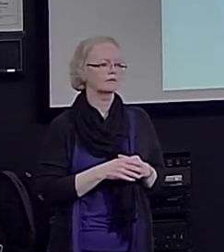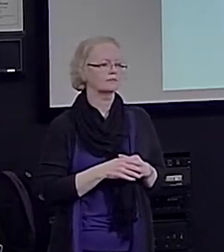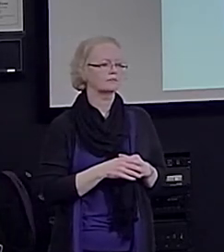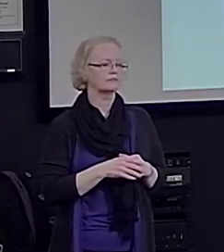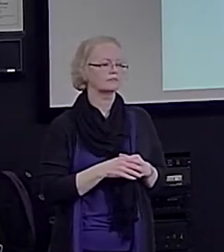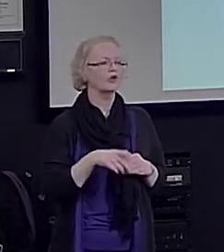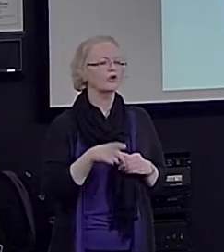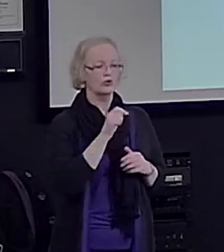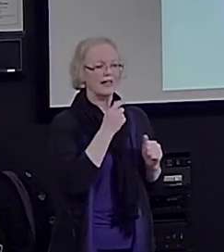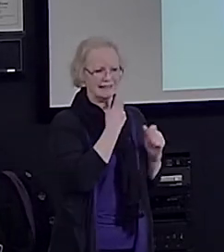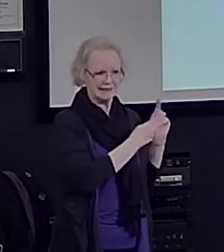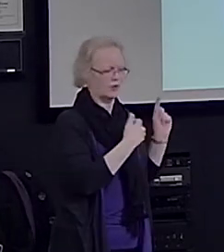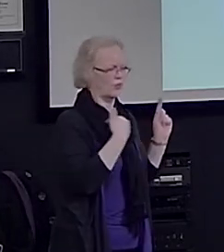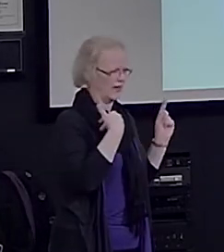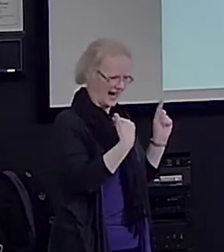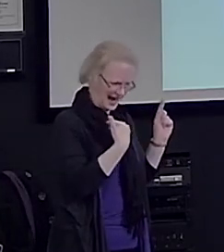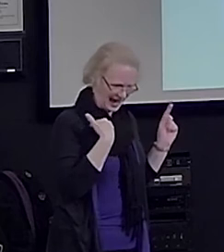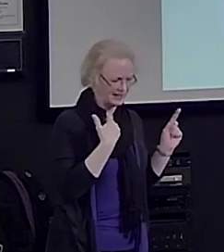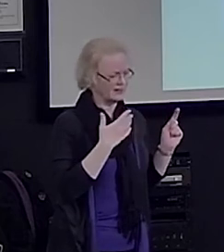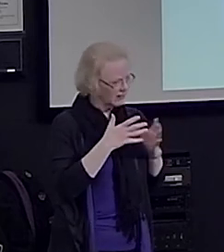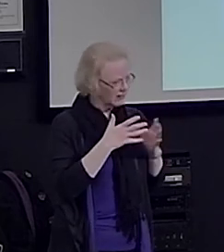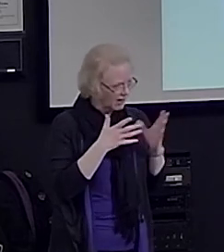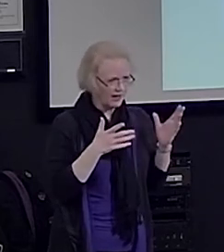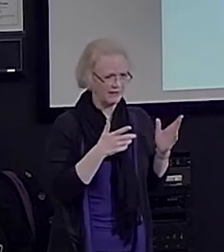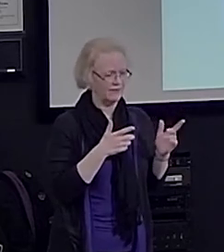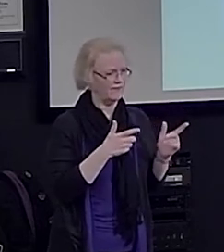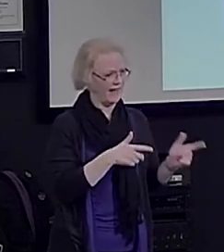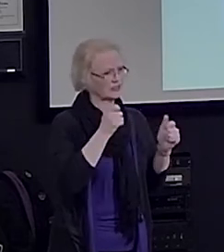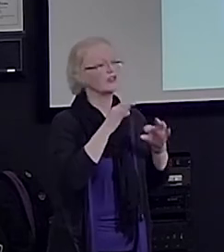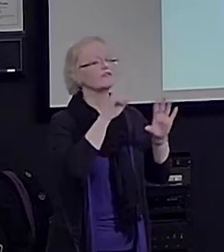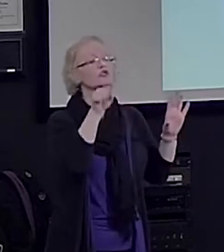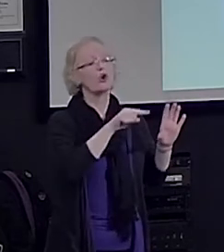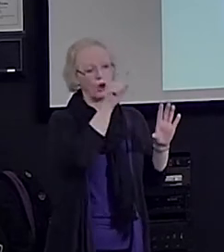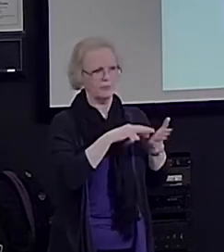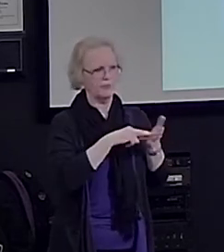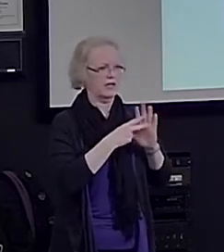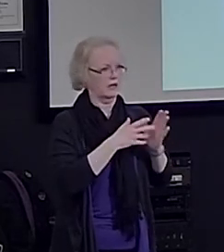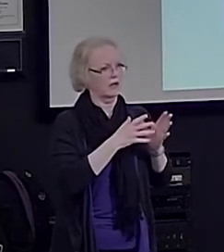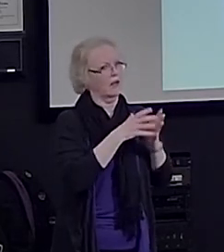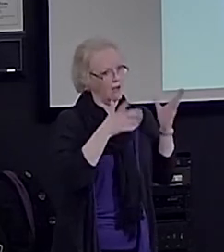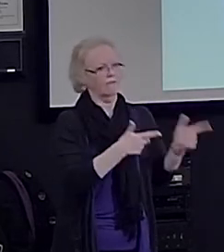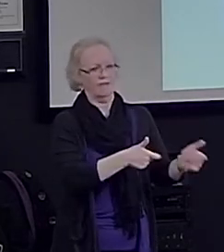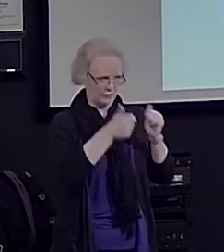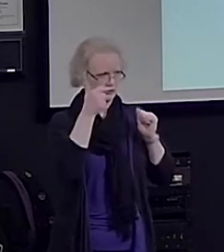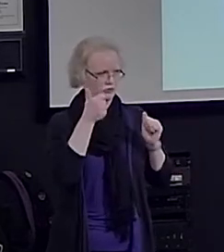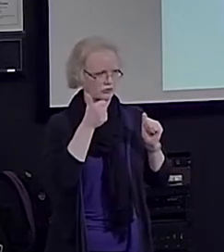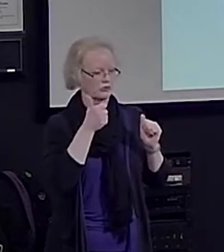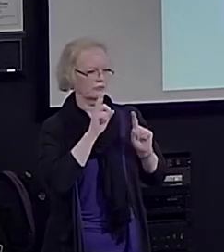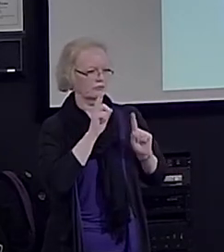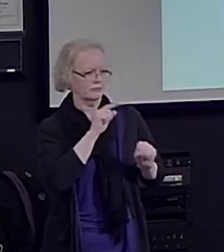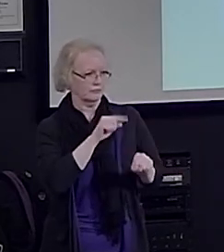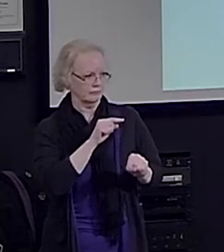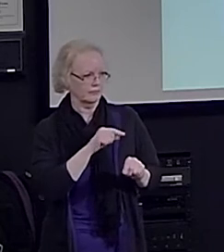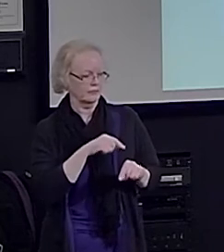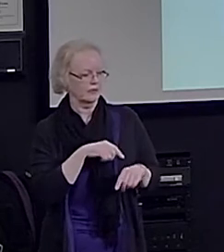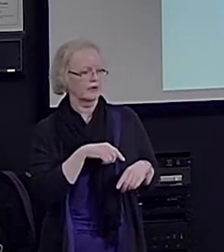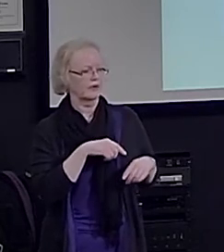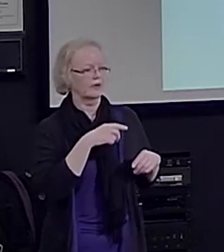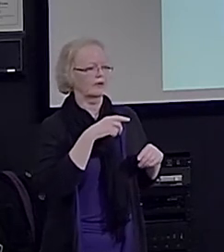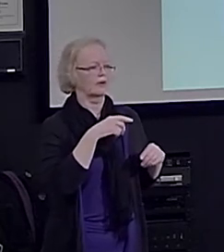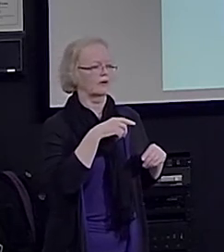we had significantly faster so these circles mean it's significantly faster significantly faster